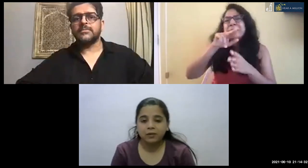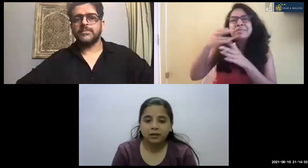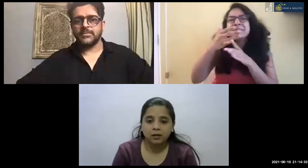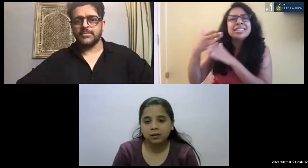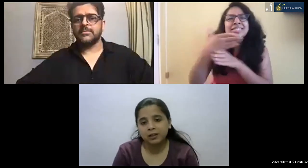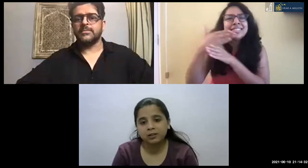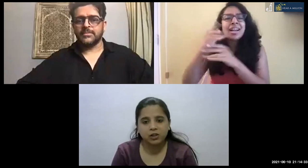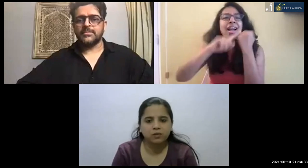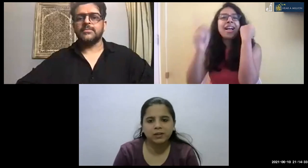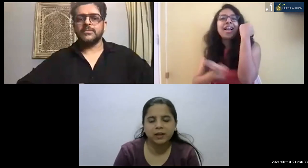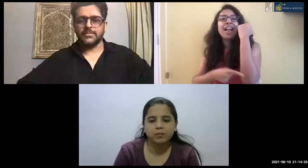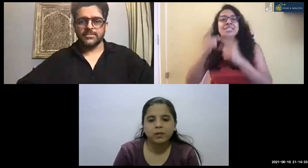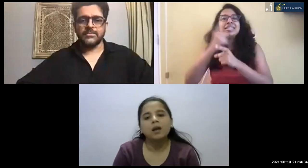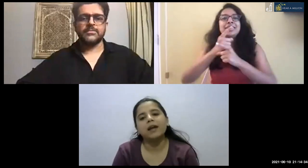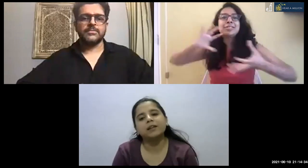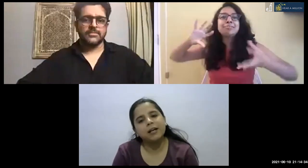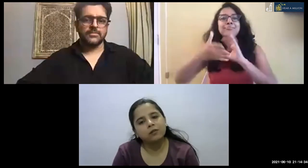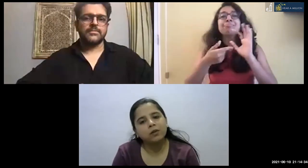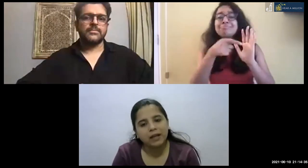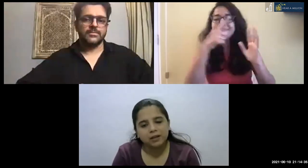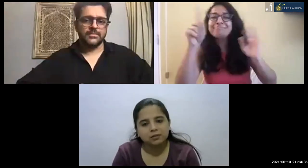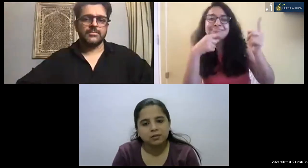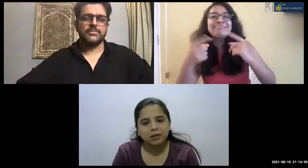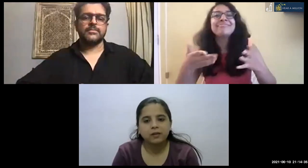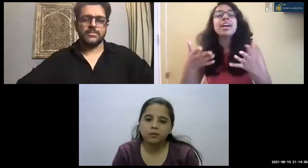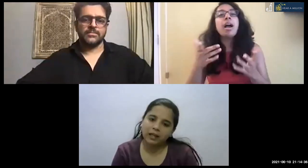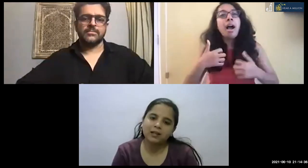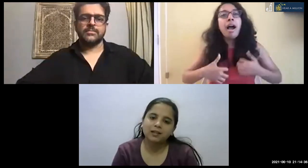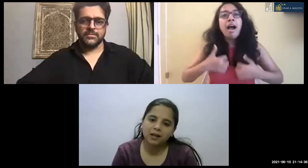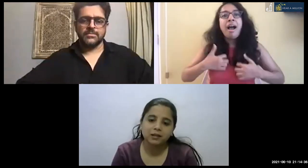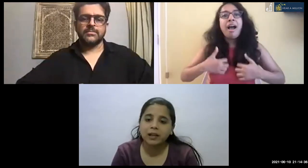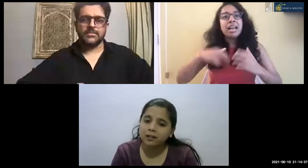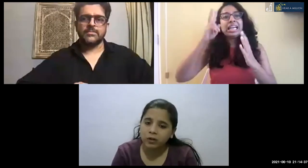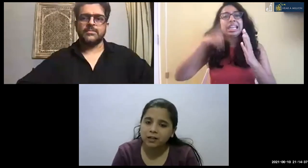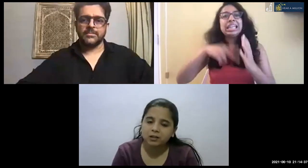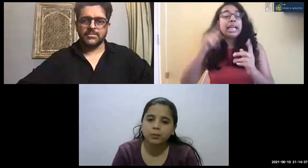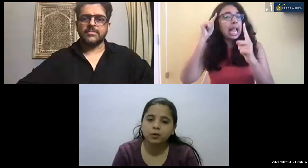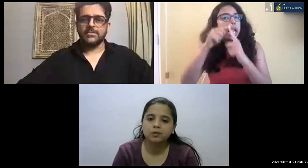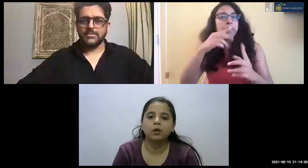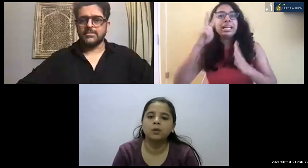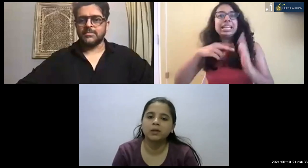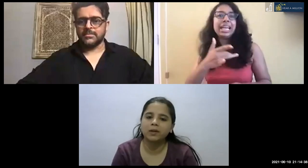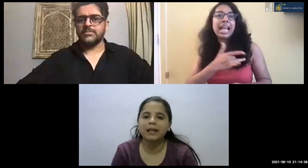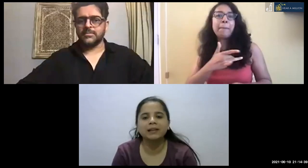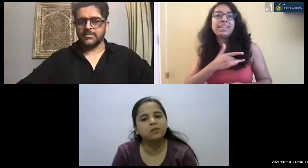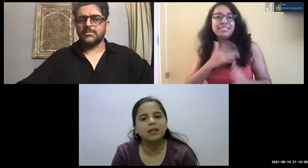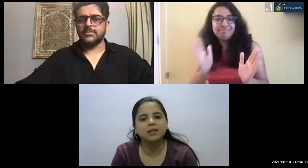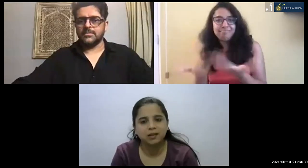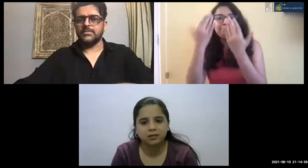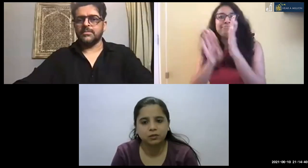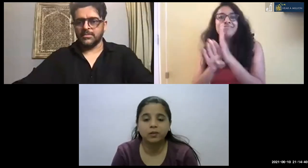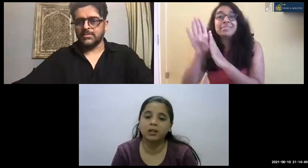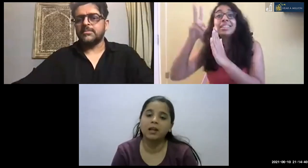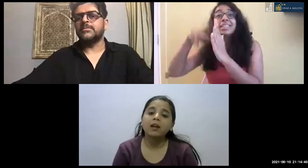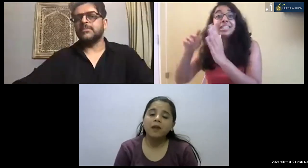have the discussion with them at the end of the week. Like they can discuss, they can read the books all over the week, and then we can